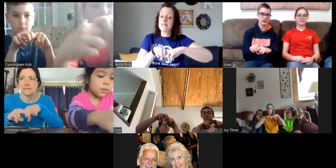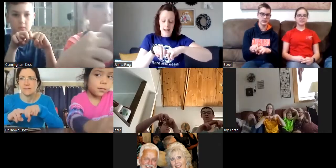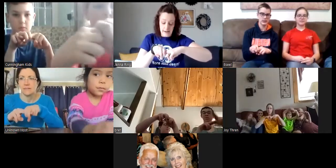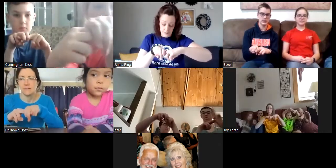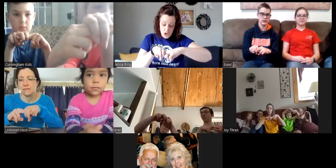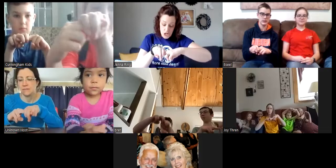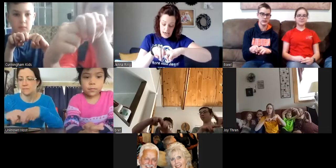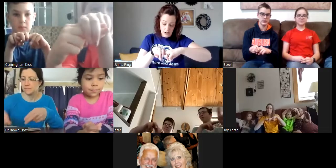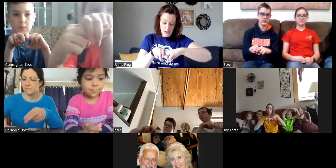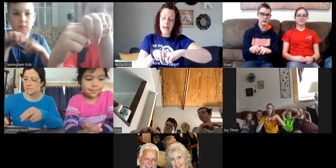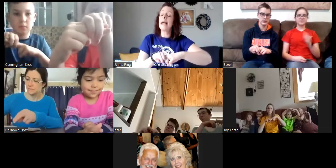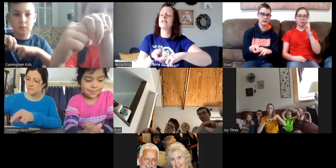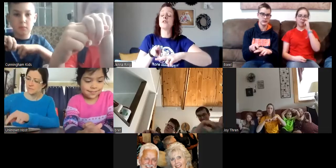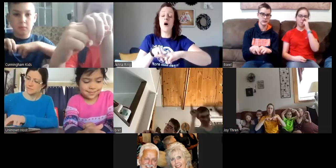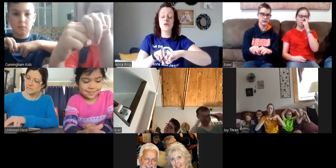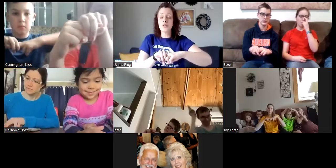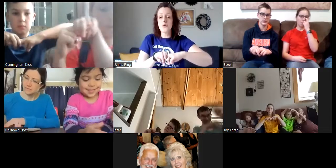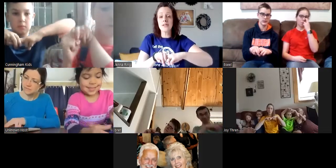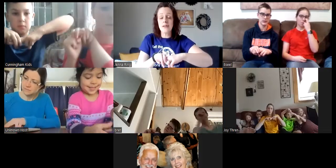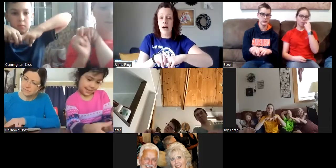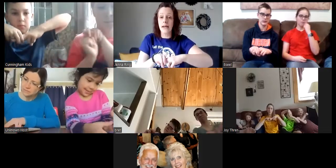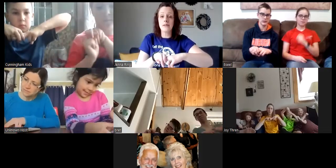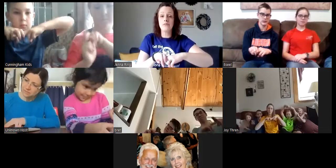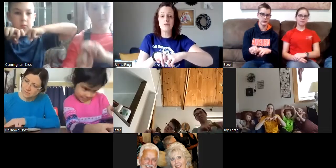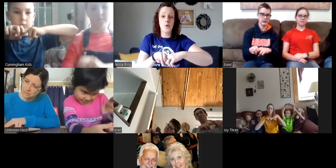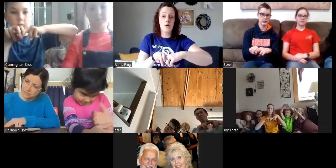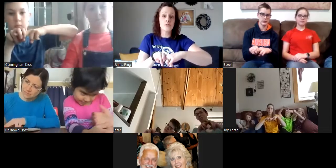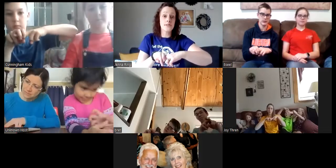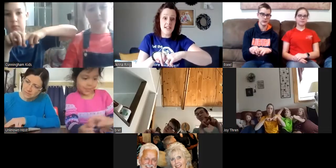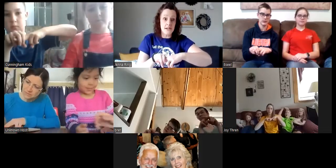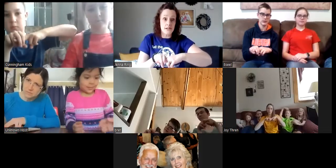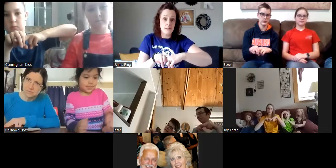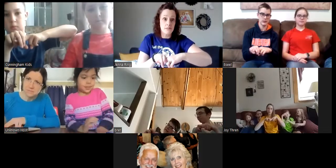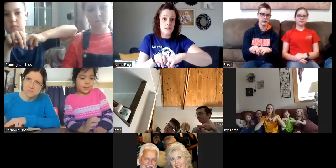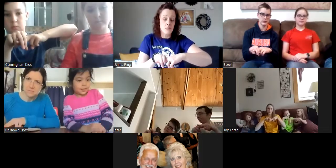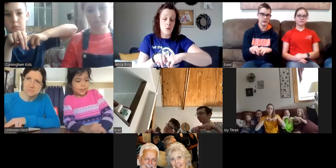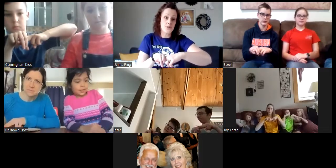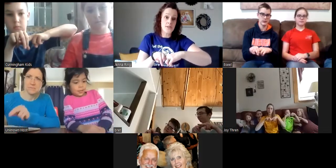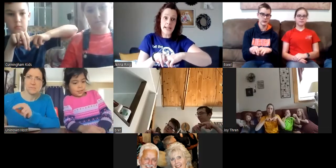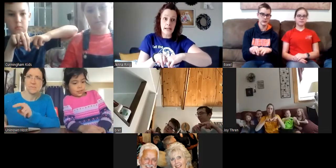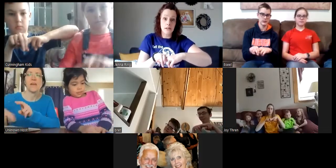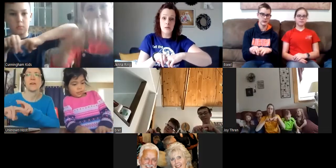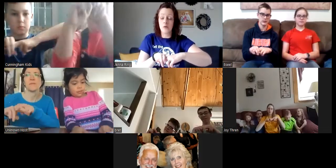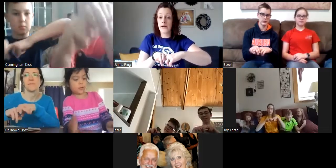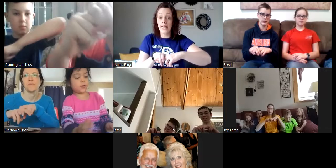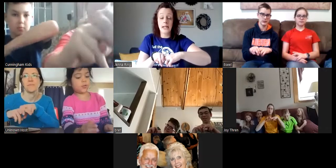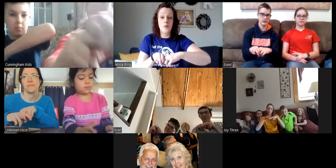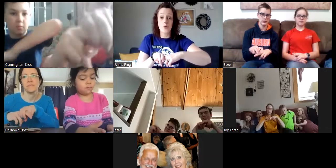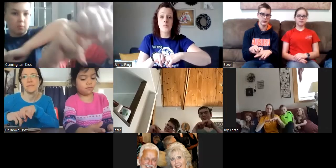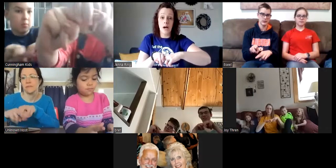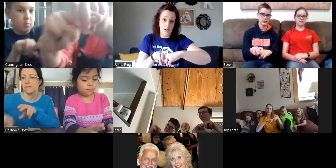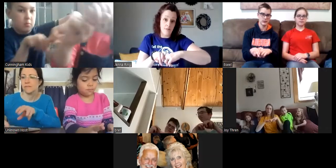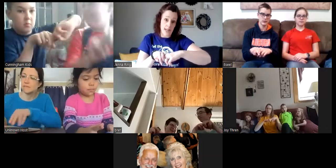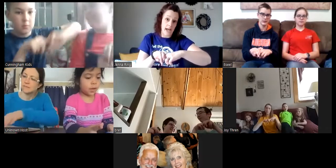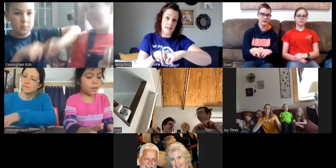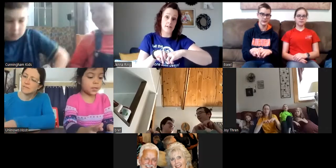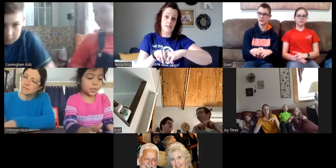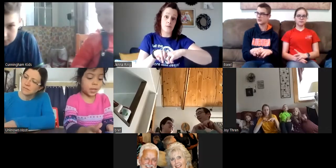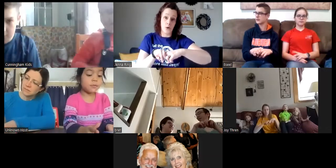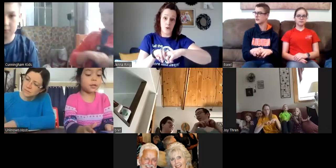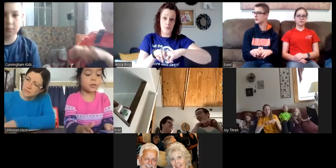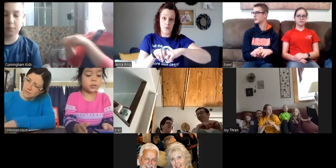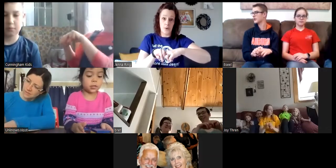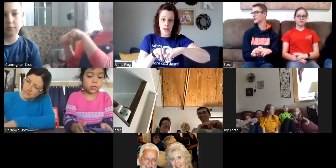this is the sign for chair. It's also the sign for sit or sitting or any form of